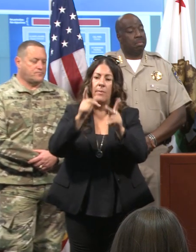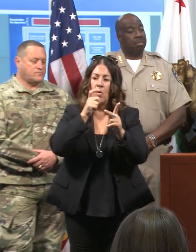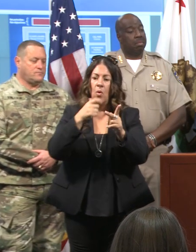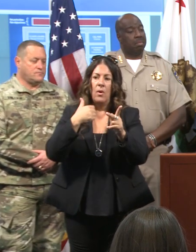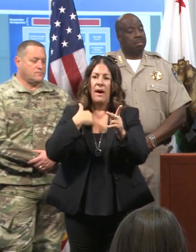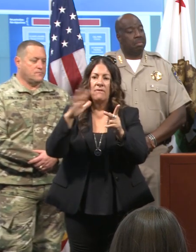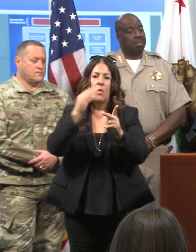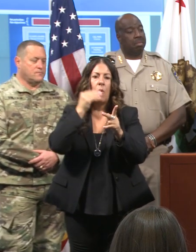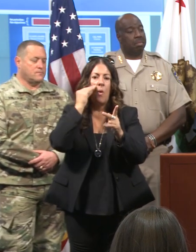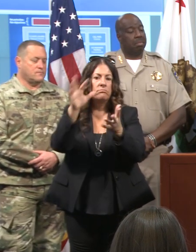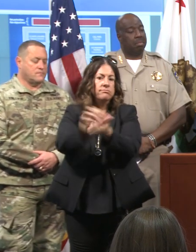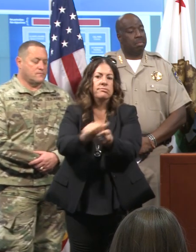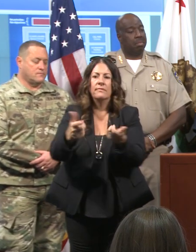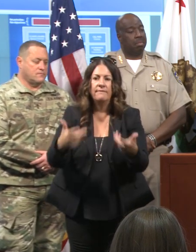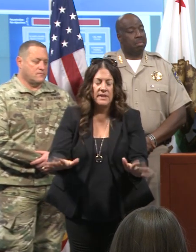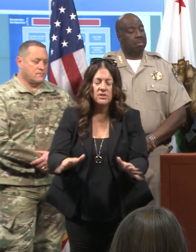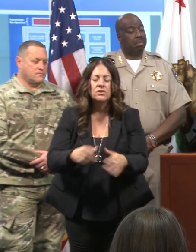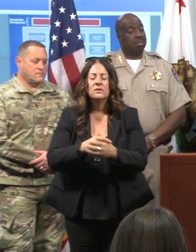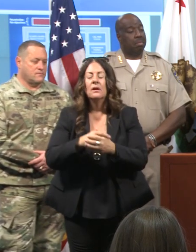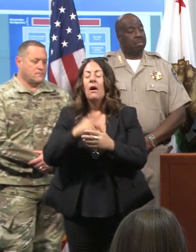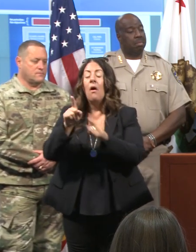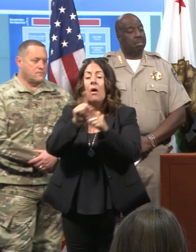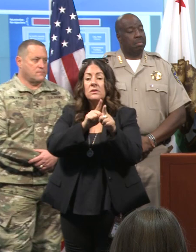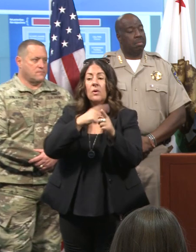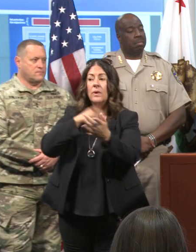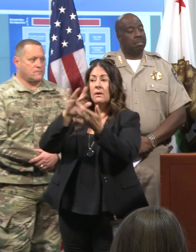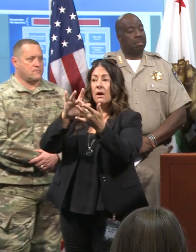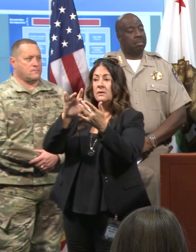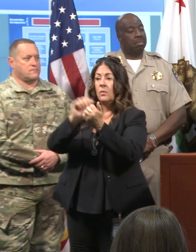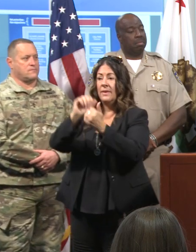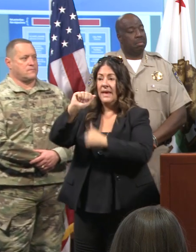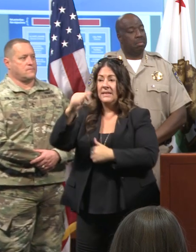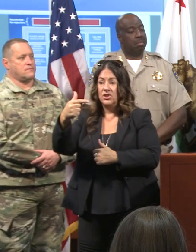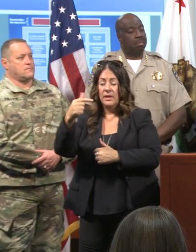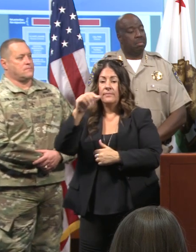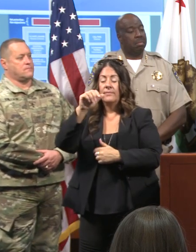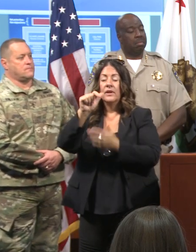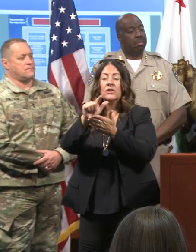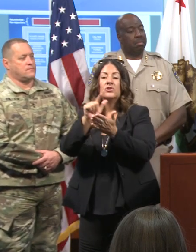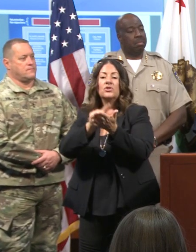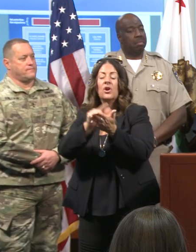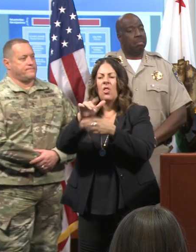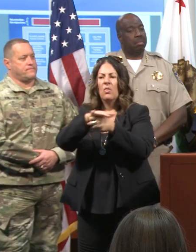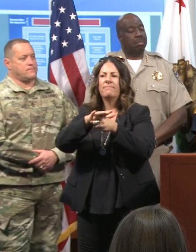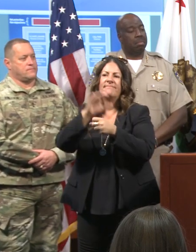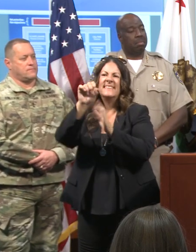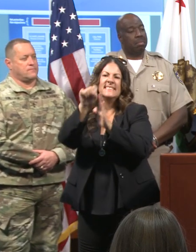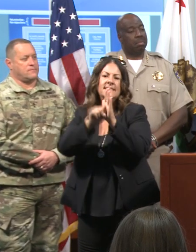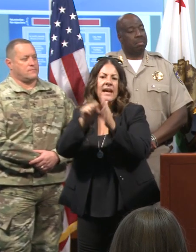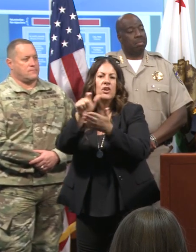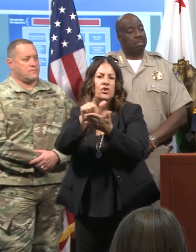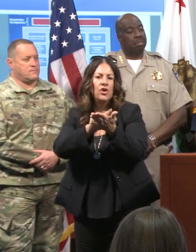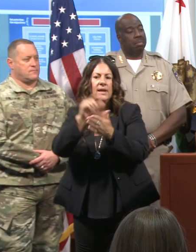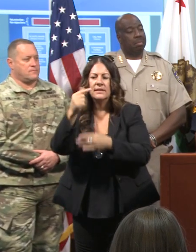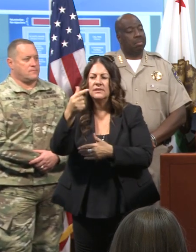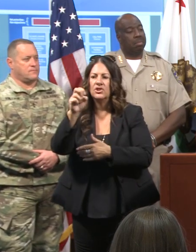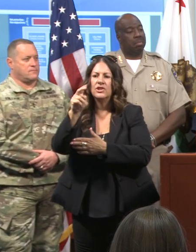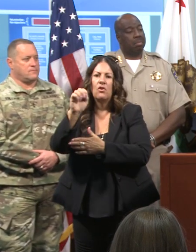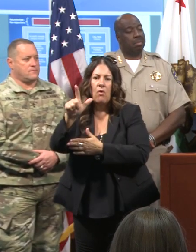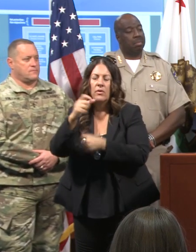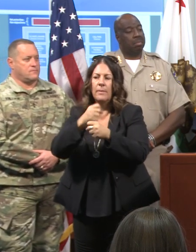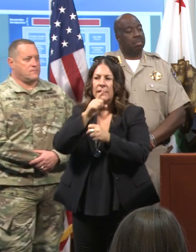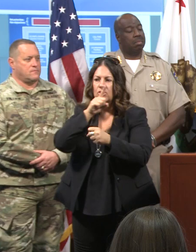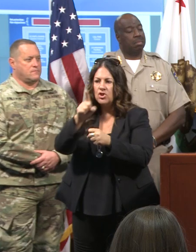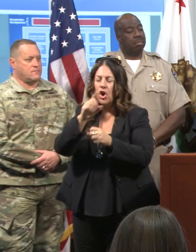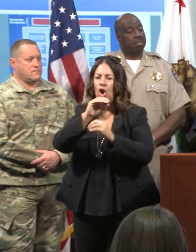we're working closely with the Attorney General's office to ensure that there's no gouging or any kind of criminal activity on the part of